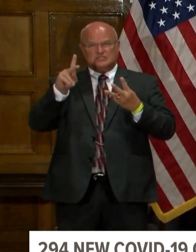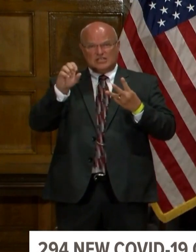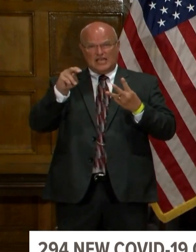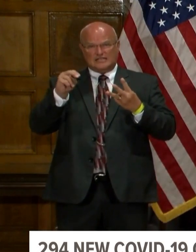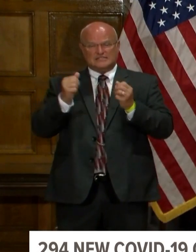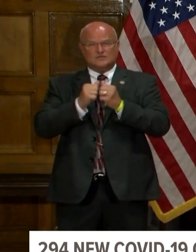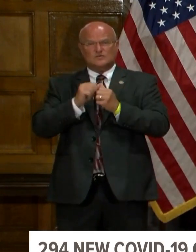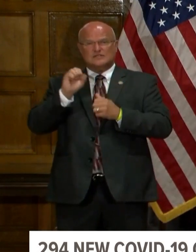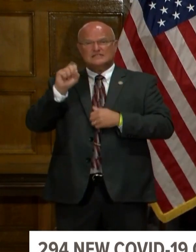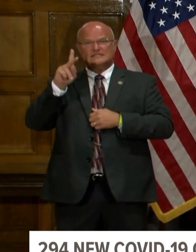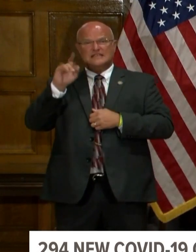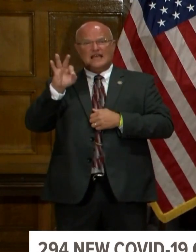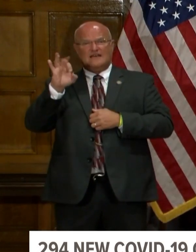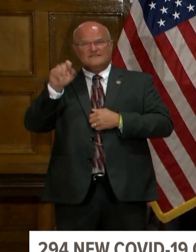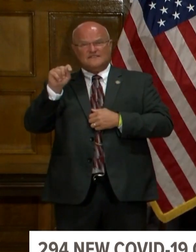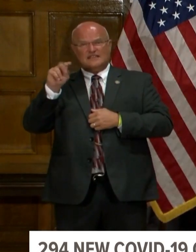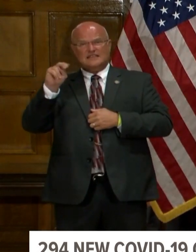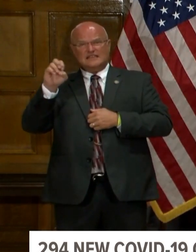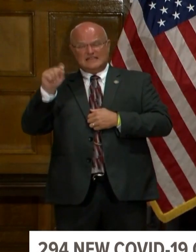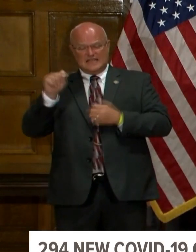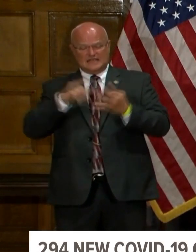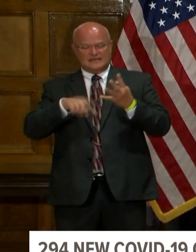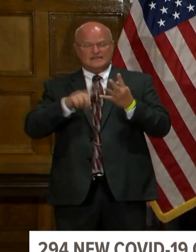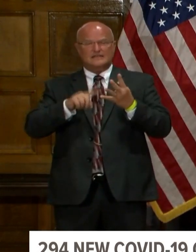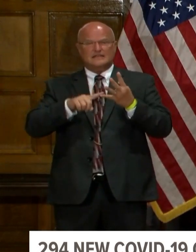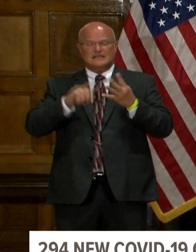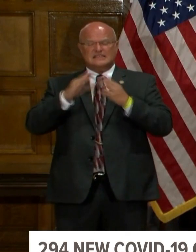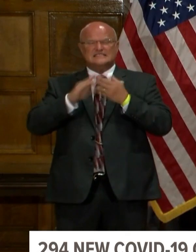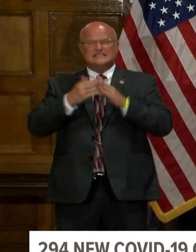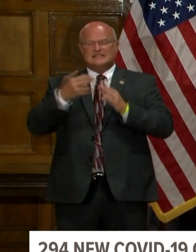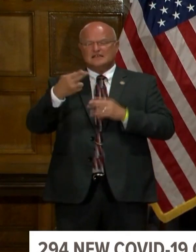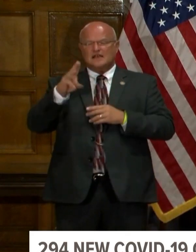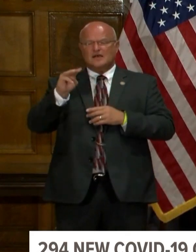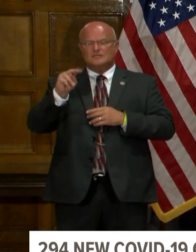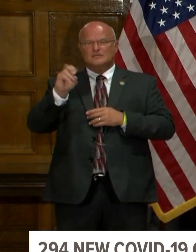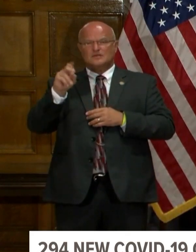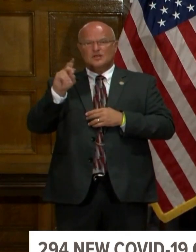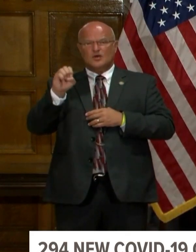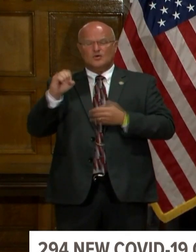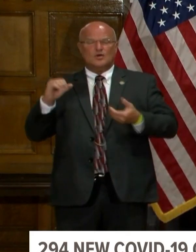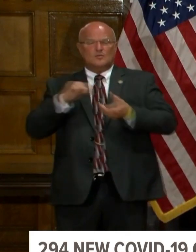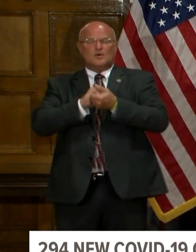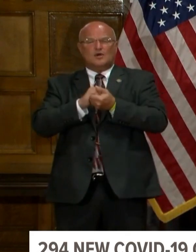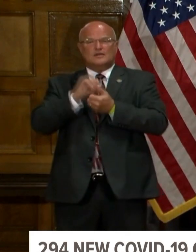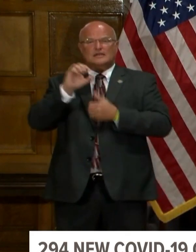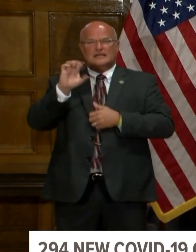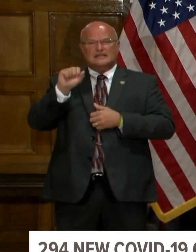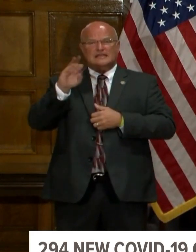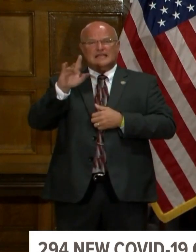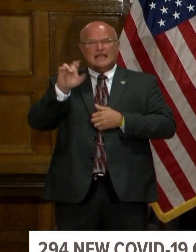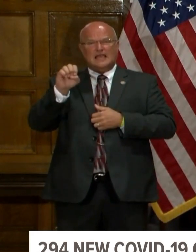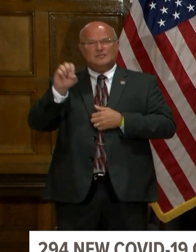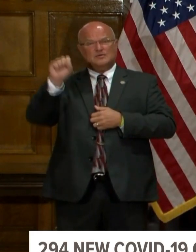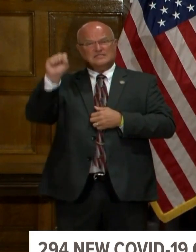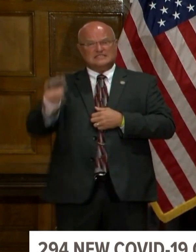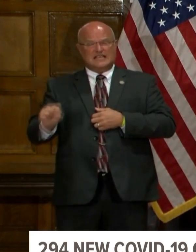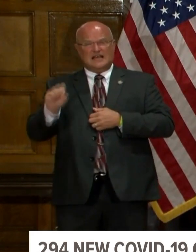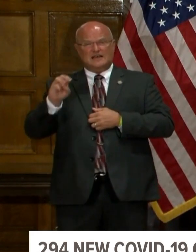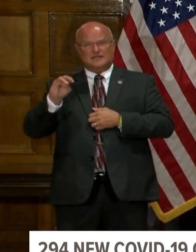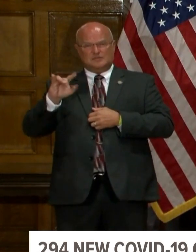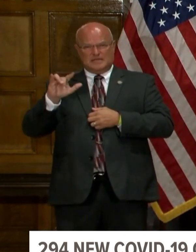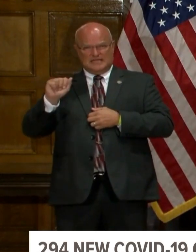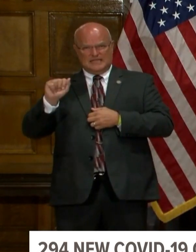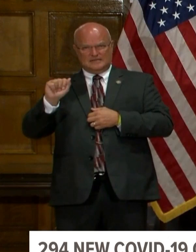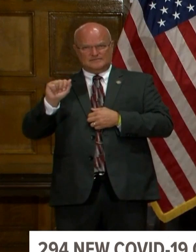with SkyFit Net, and the City of Humnoke partnering with Cable South Media. So 4